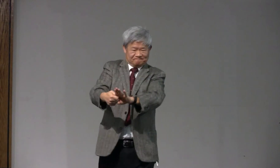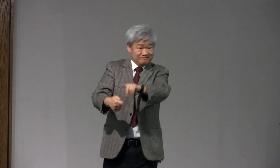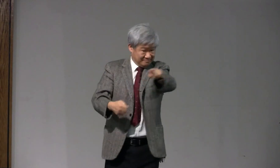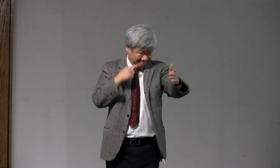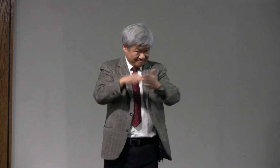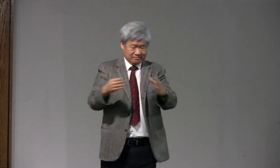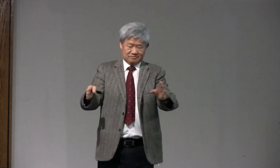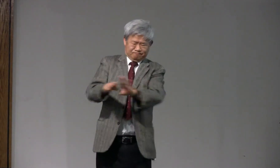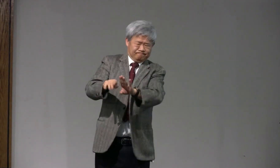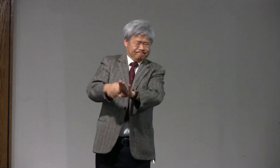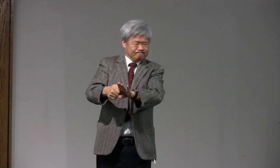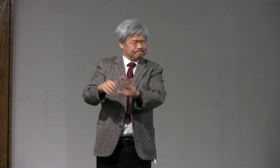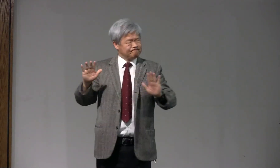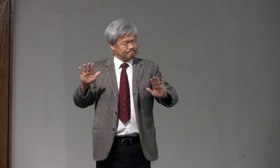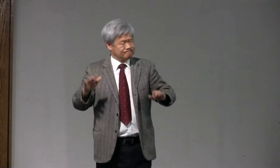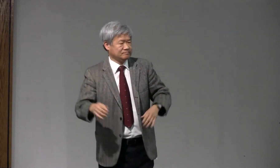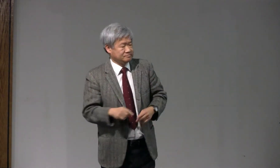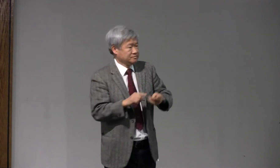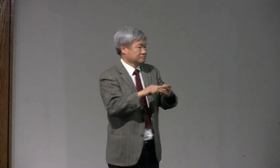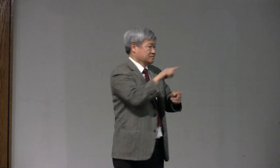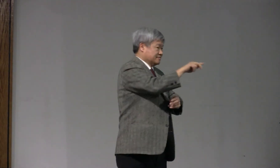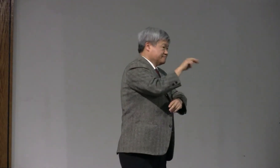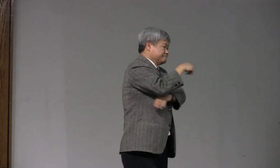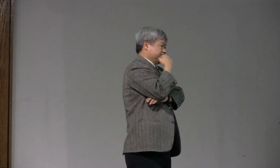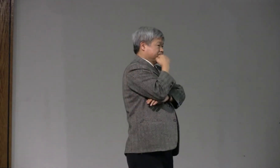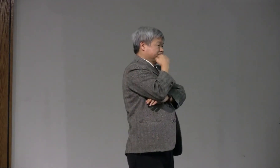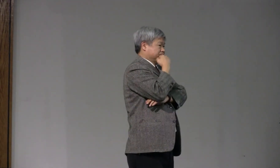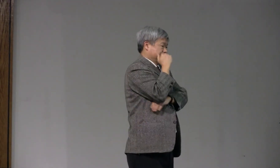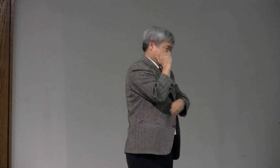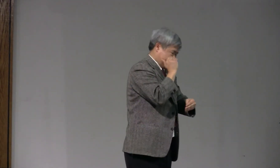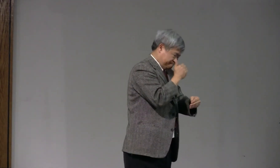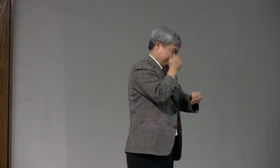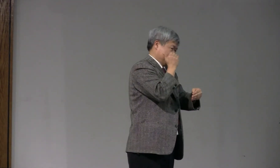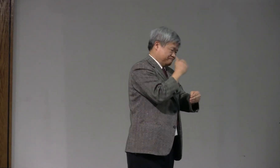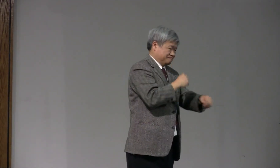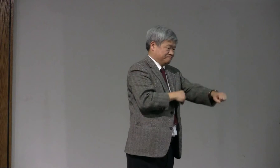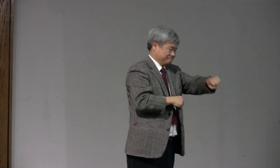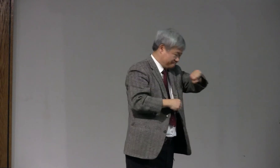And close the door and then lock it behind them. Go back to watching TV.